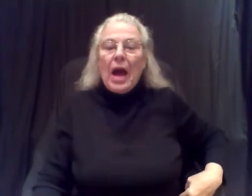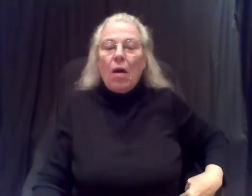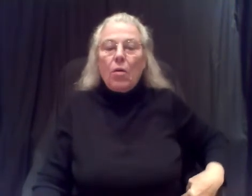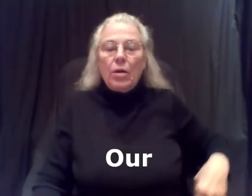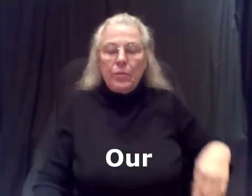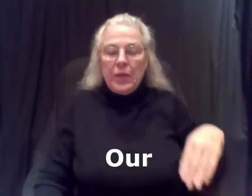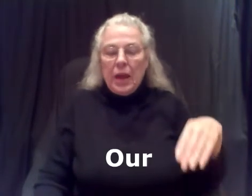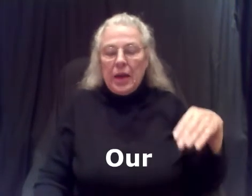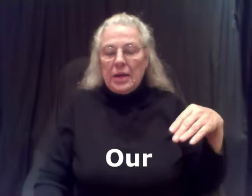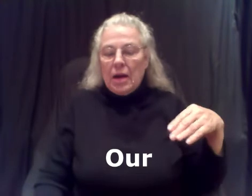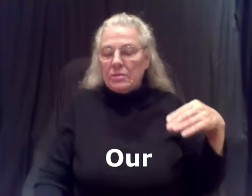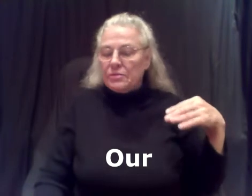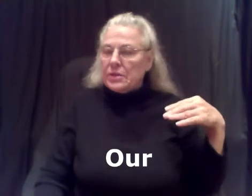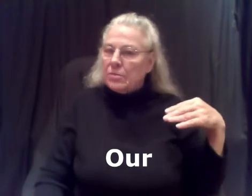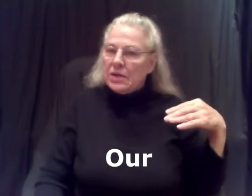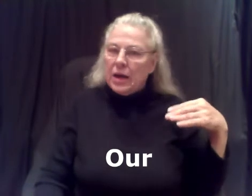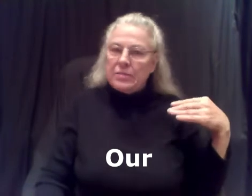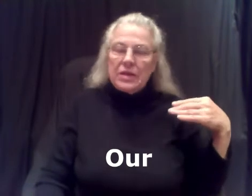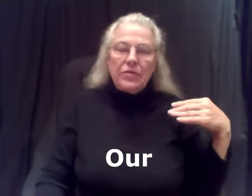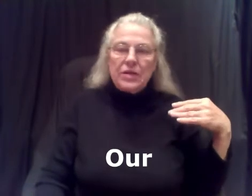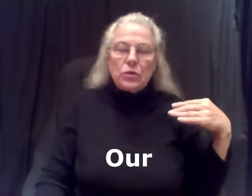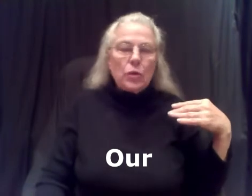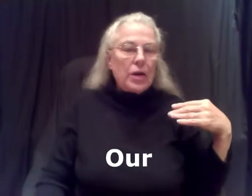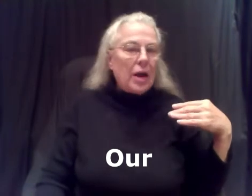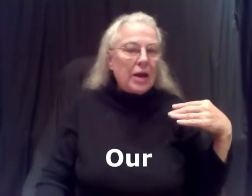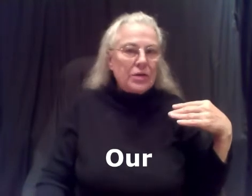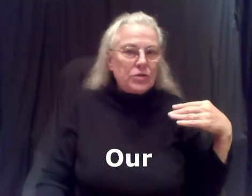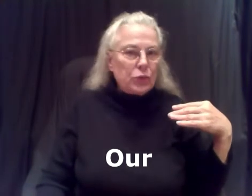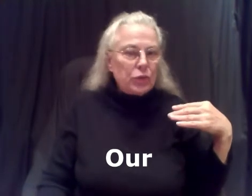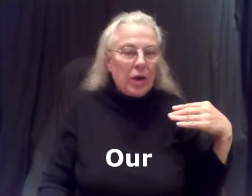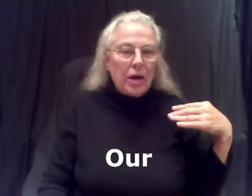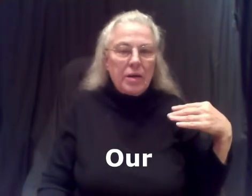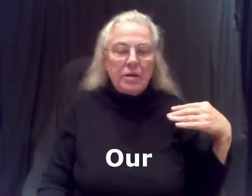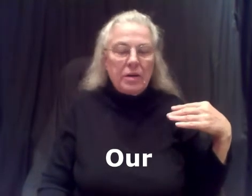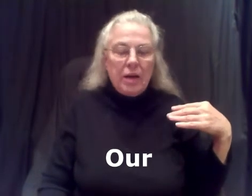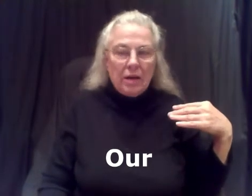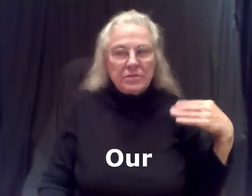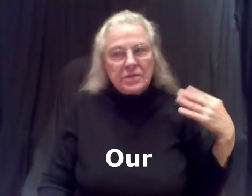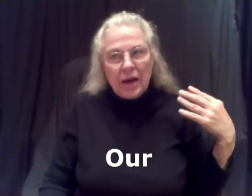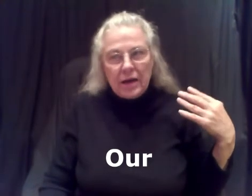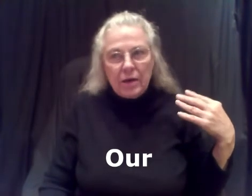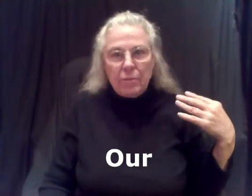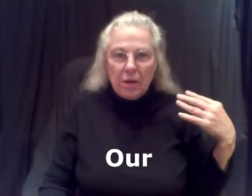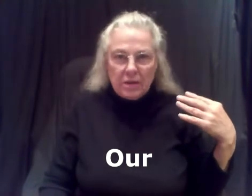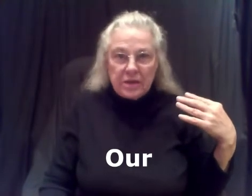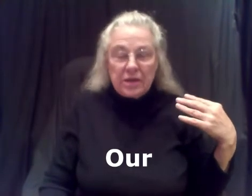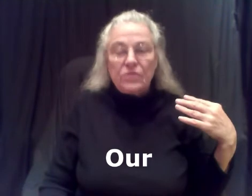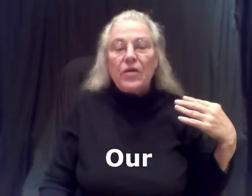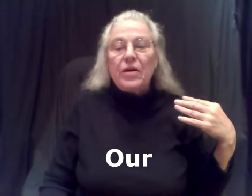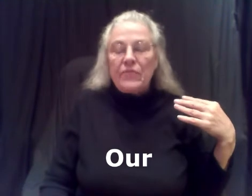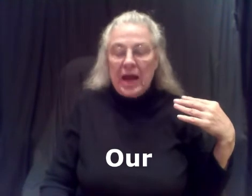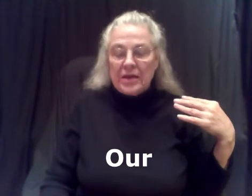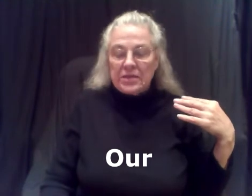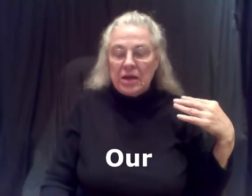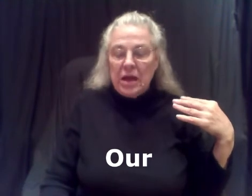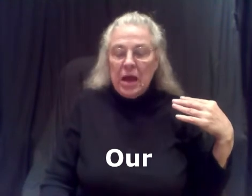Hour. Now, sometimes in this one, I do not sign it because it is very fast. But